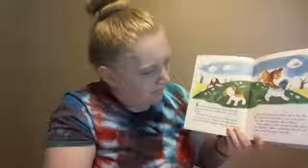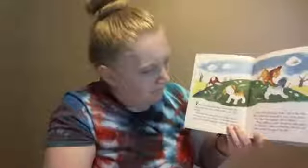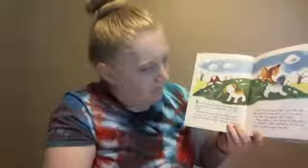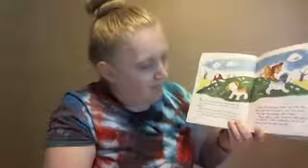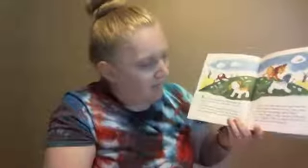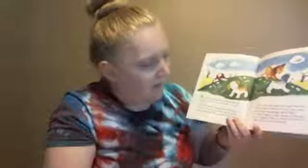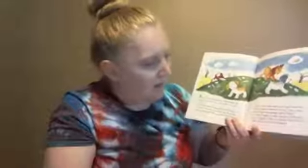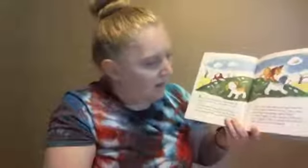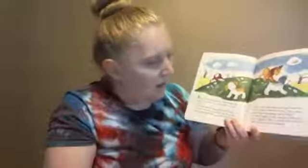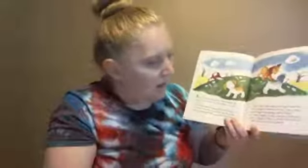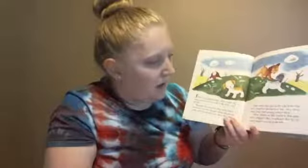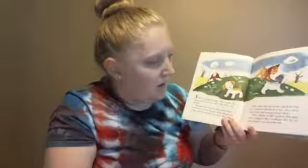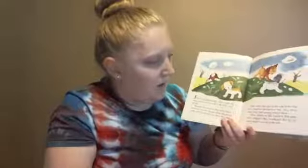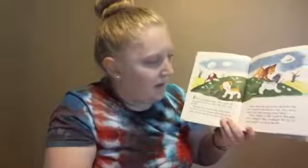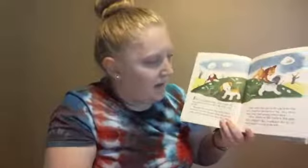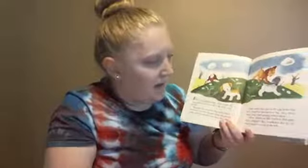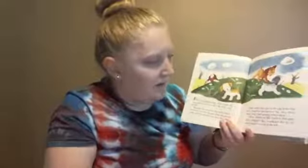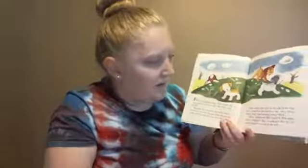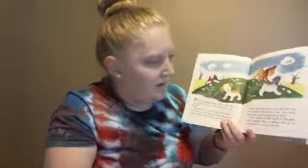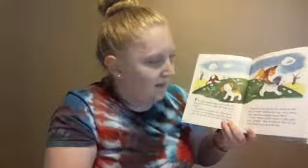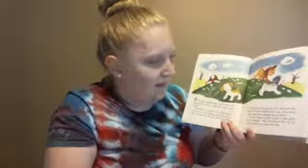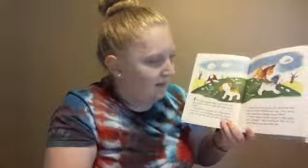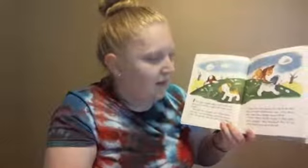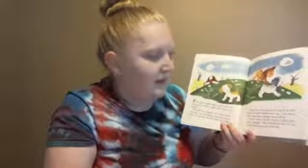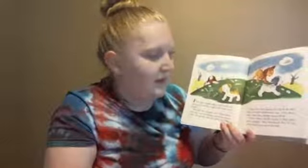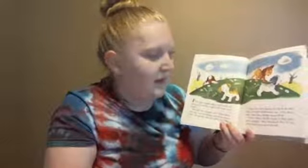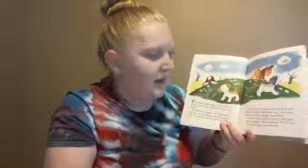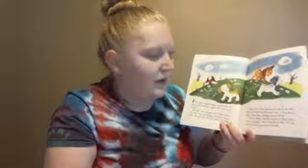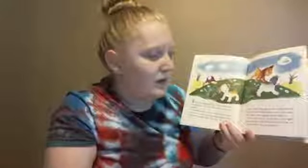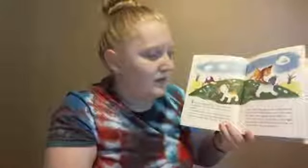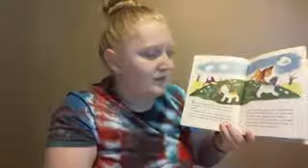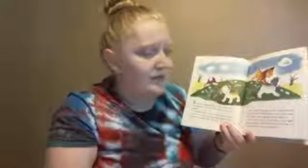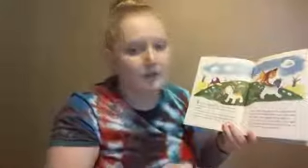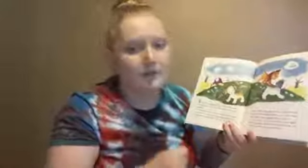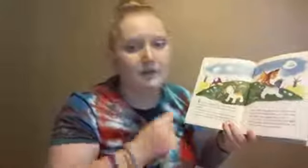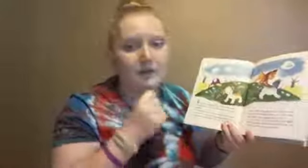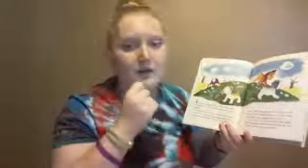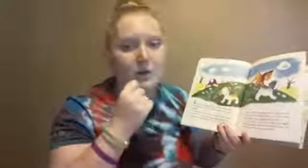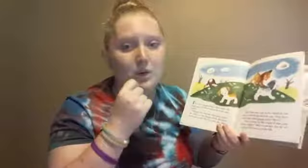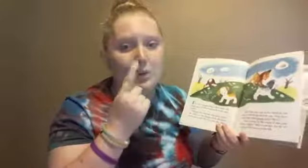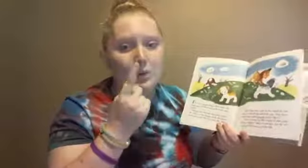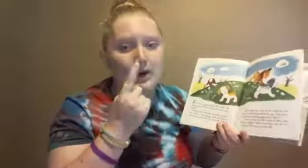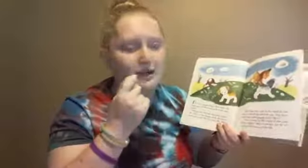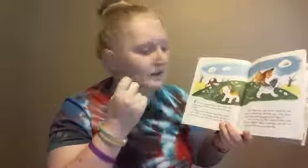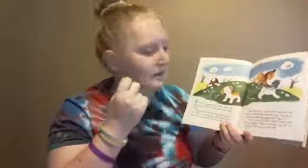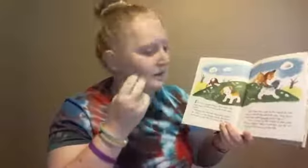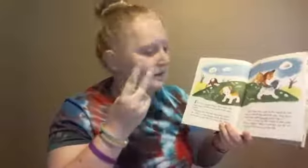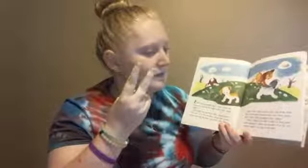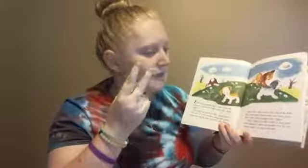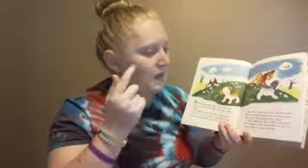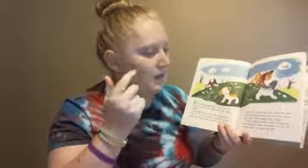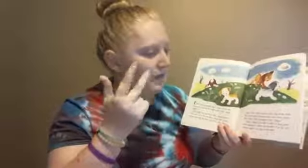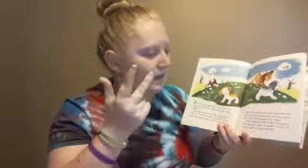the other. And when they got to the top of the hill, they counted themselves. 1, 2,